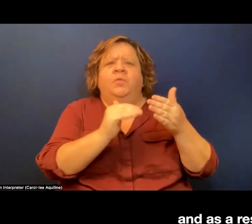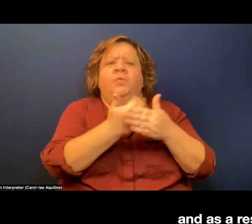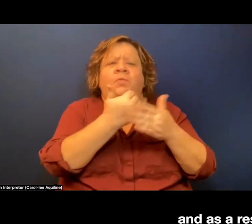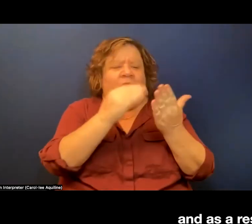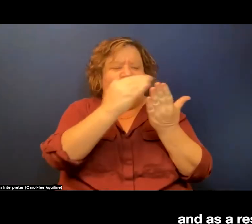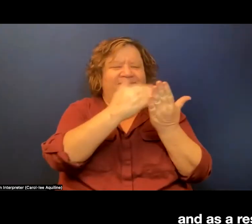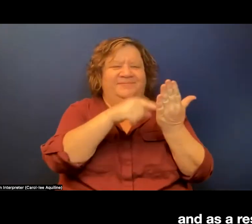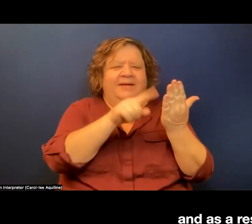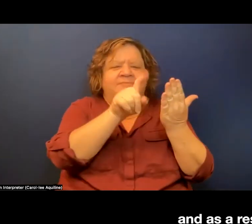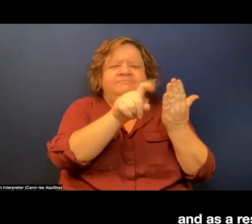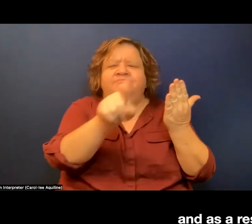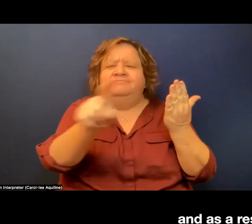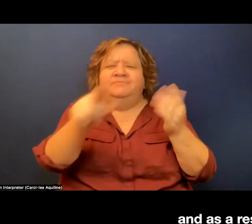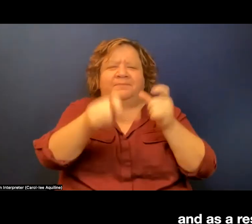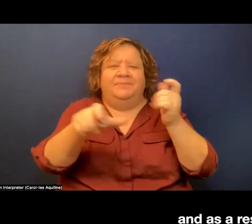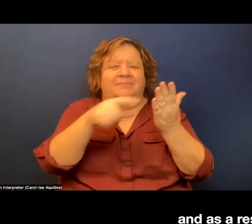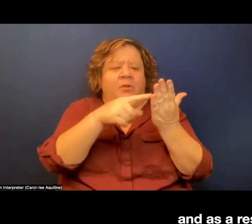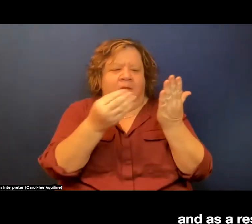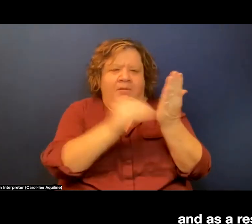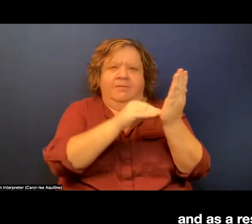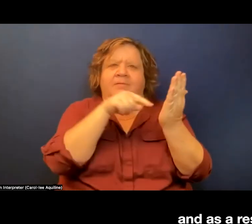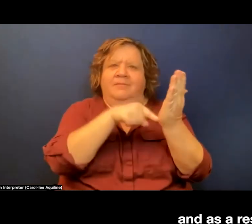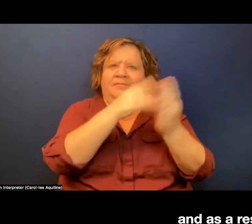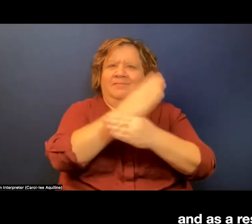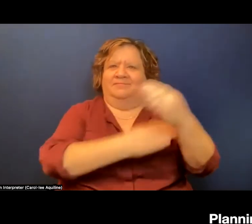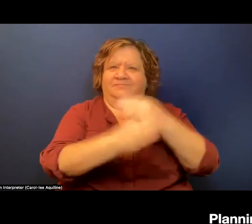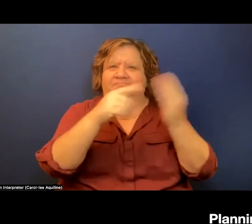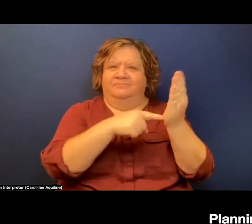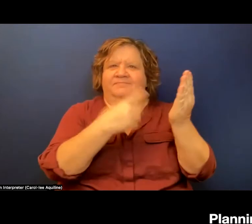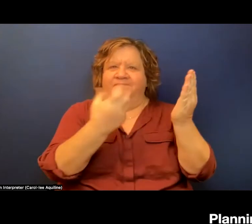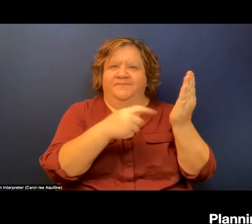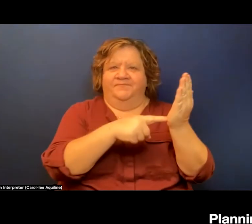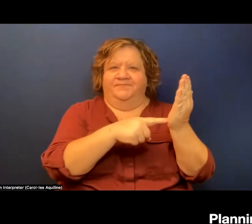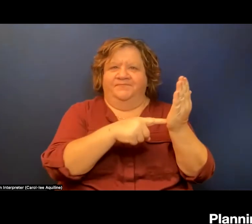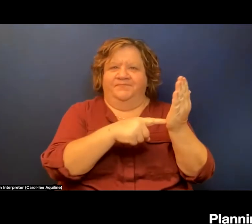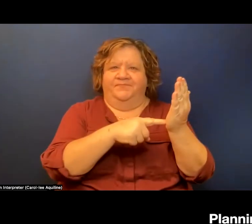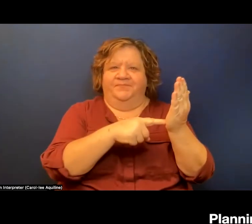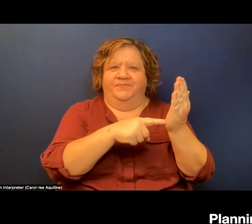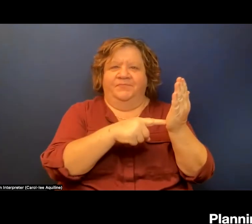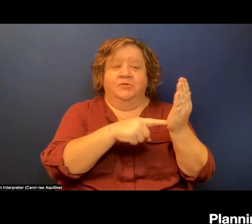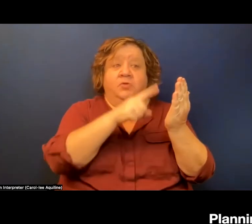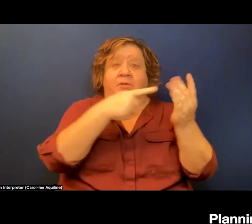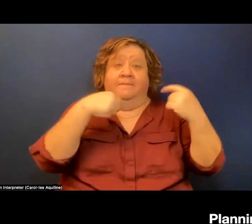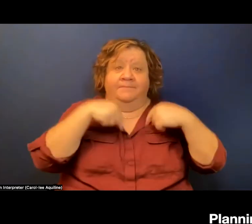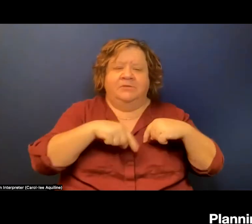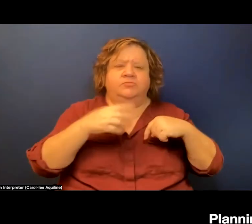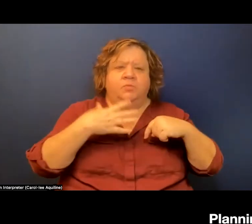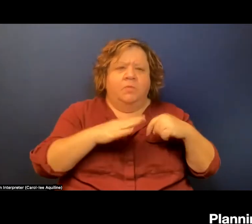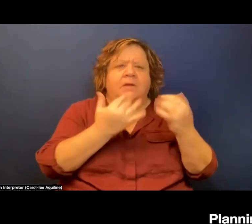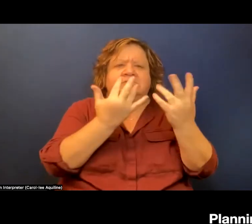agency, and as a result of our advocacy, the Ministry of Planning and the BBS,